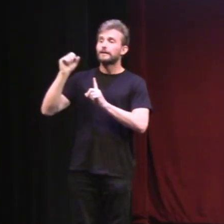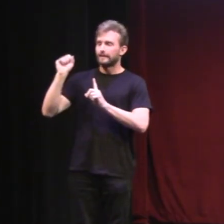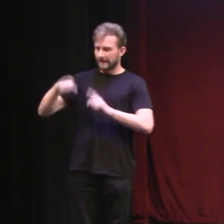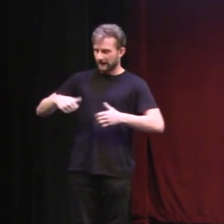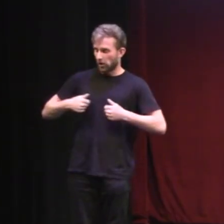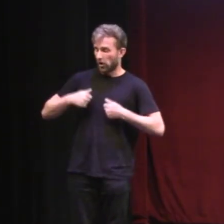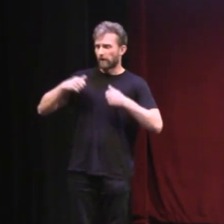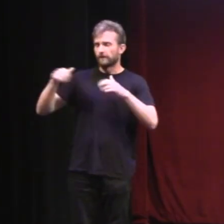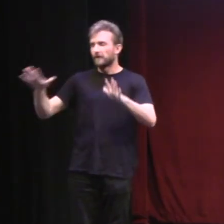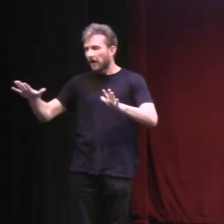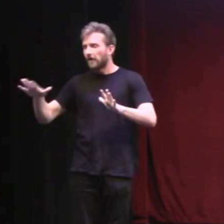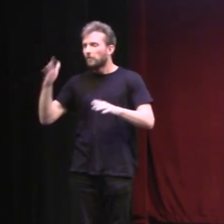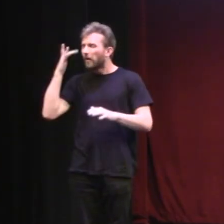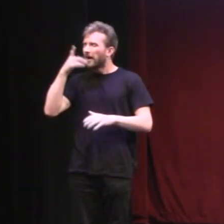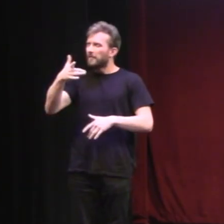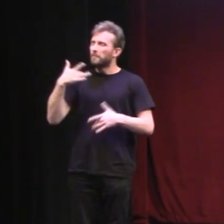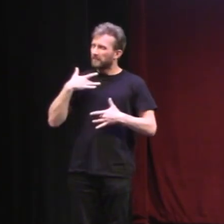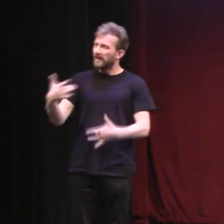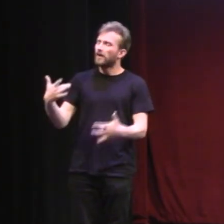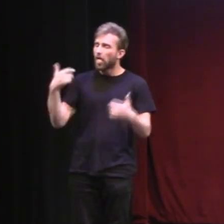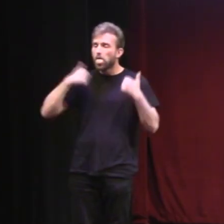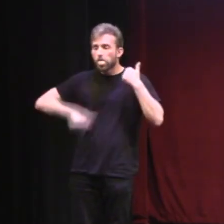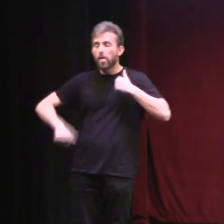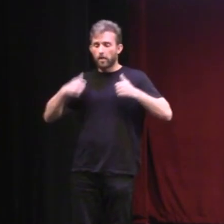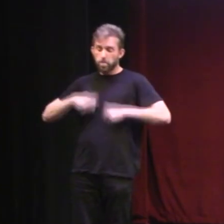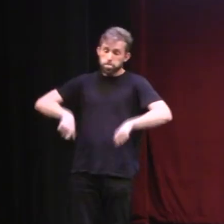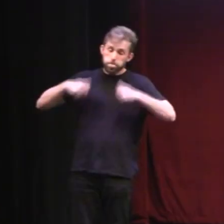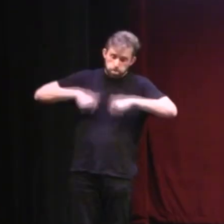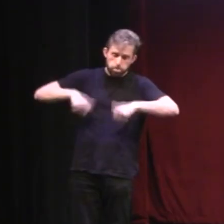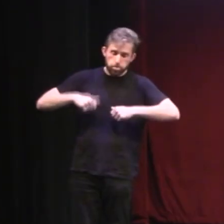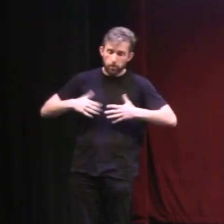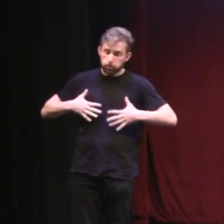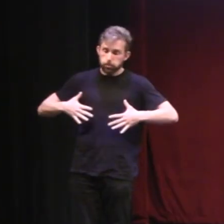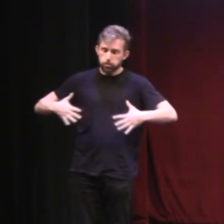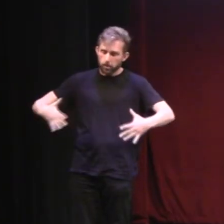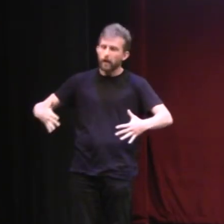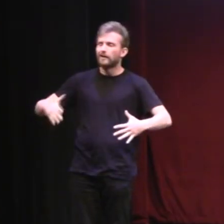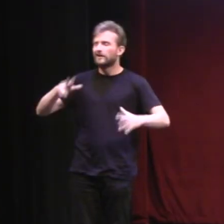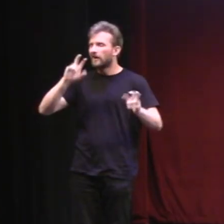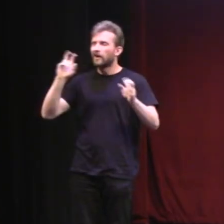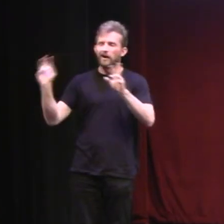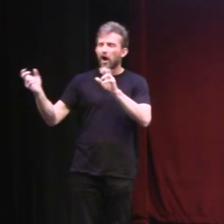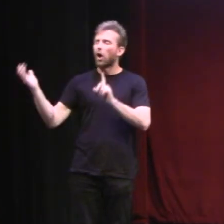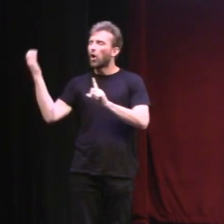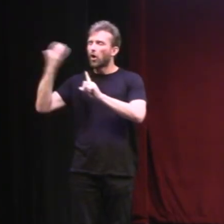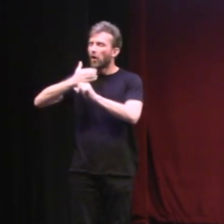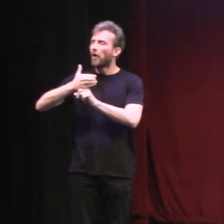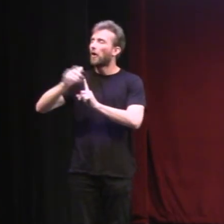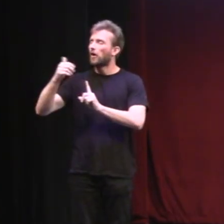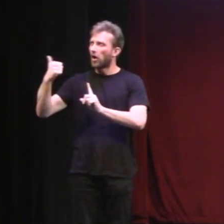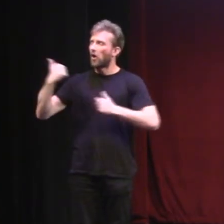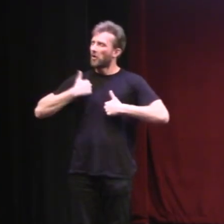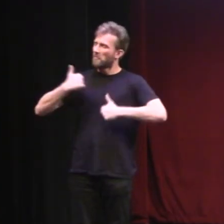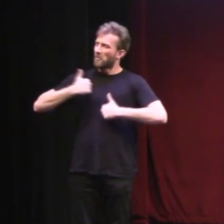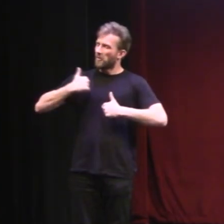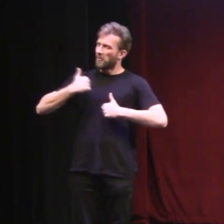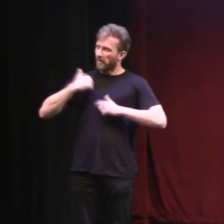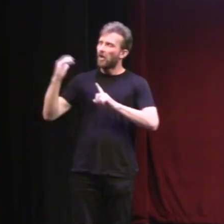wears so many layers of clothes like their armor, is because of those previous sexual assaults.